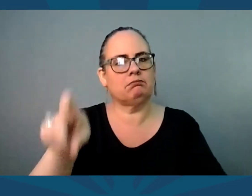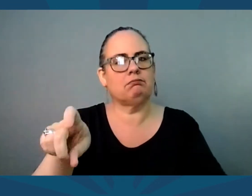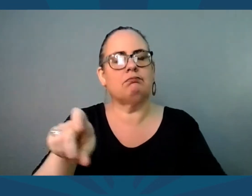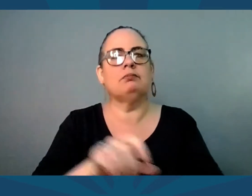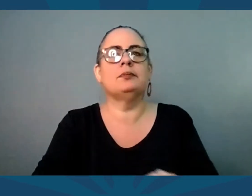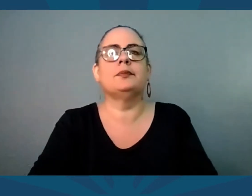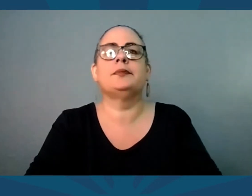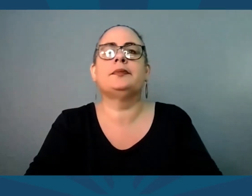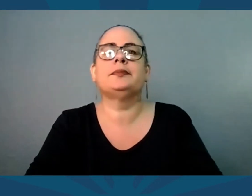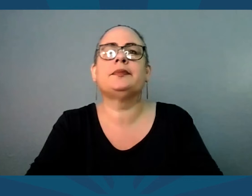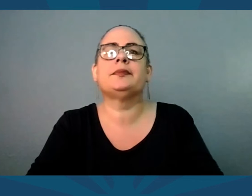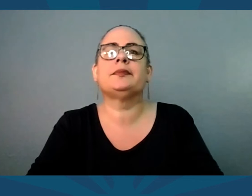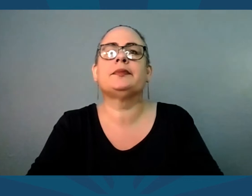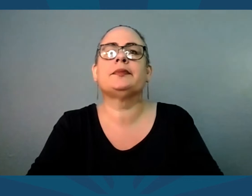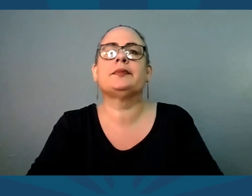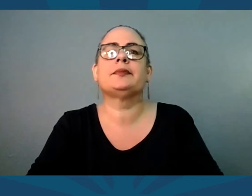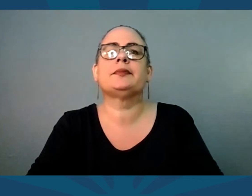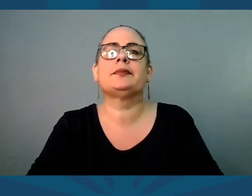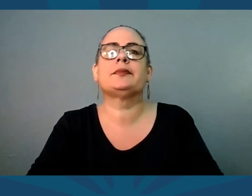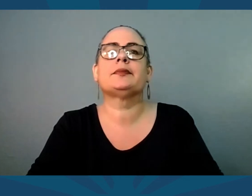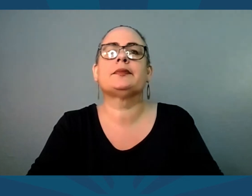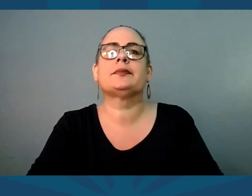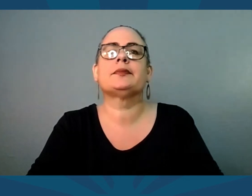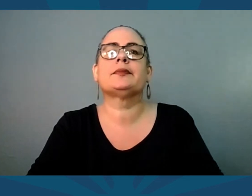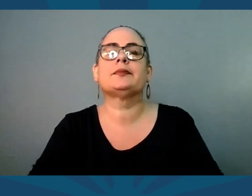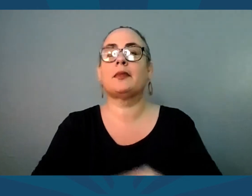Voters must bring their ID.